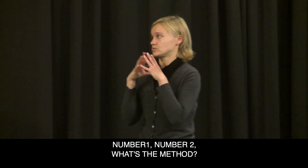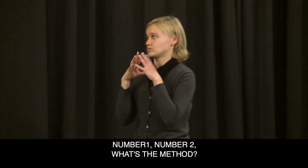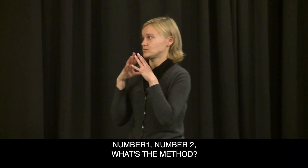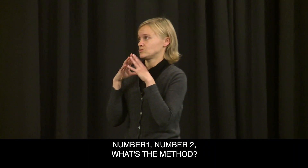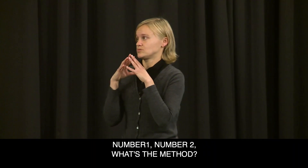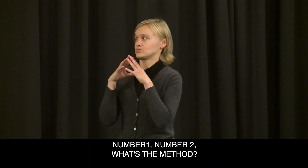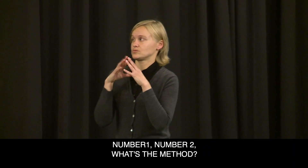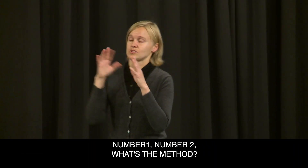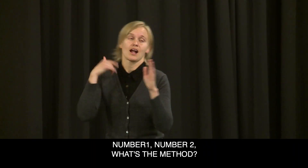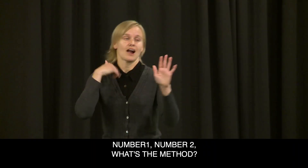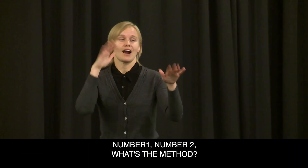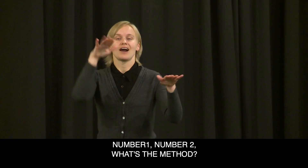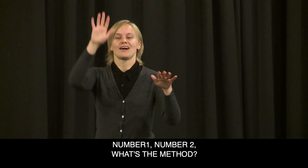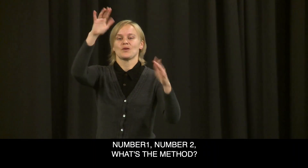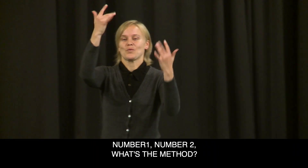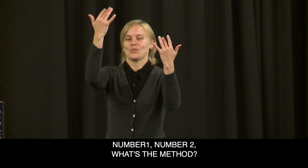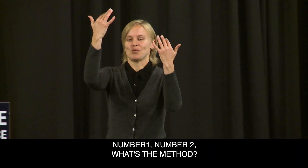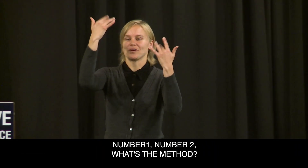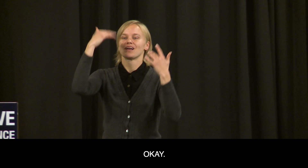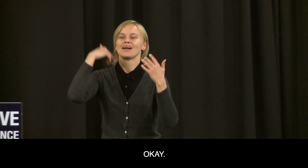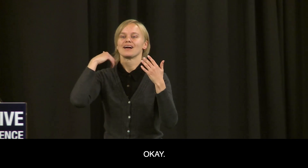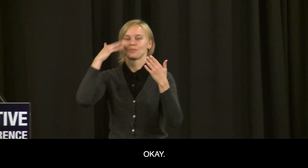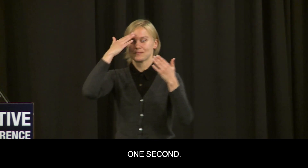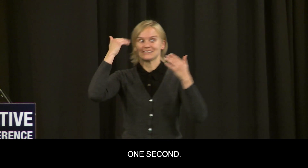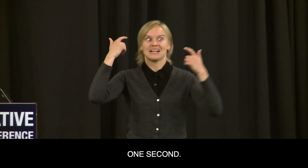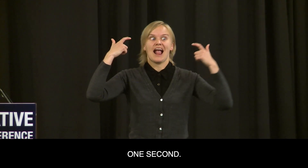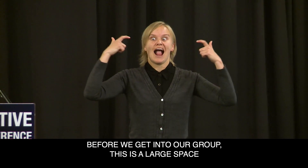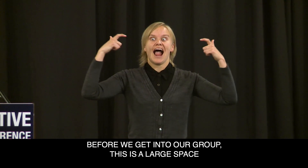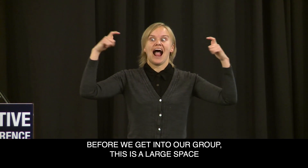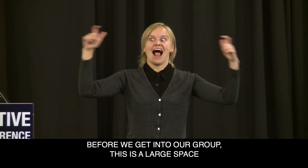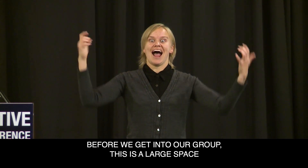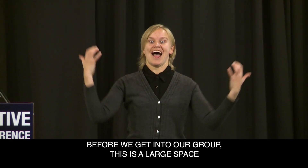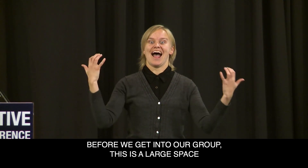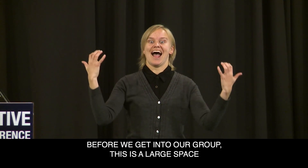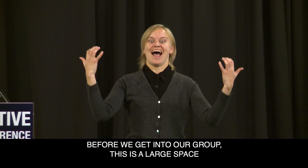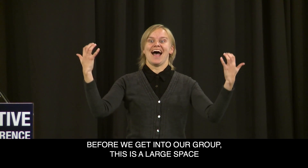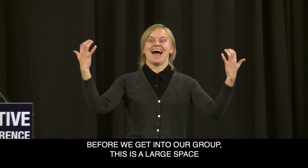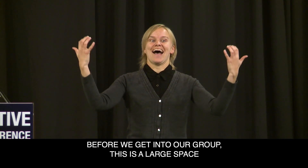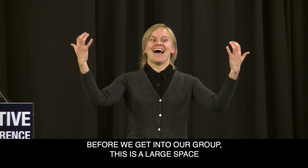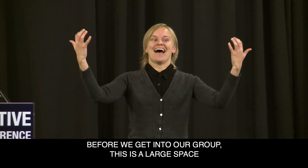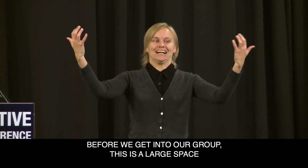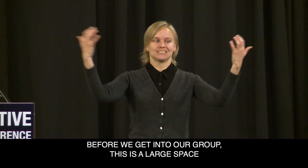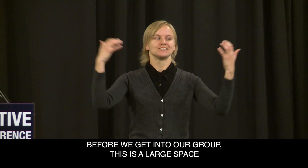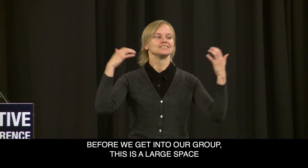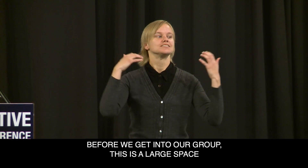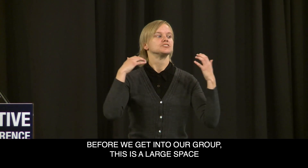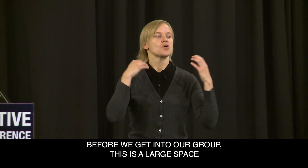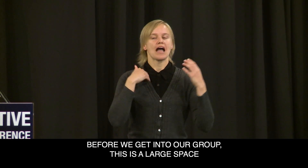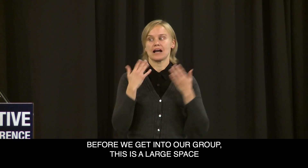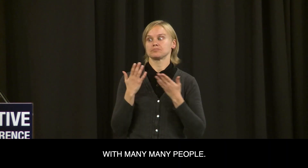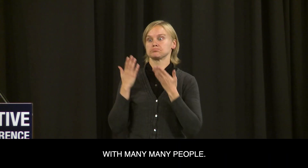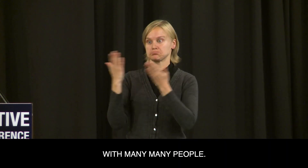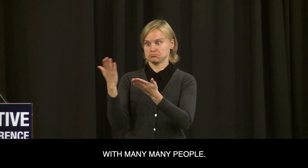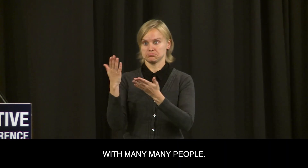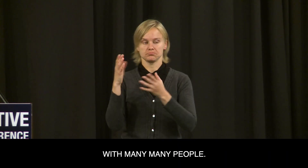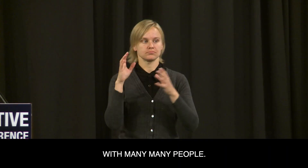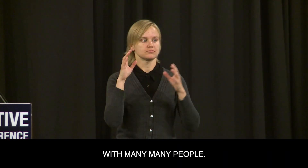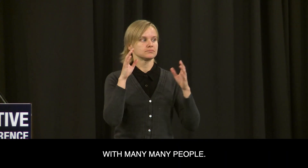1, number 2, or what's the method? Okay, 1 second. Before we get into our group, this is a large space with many, many people. So